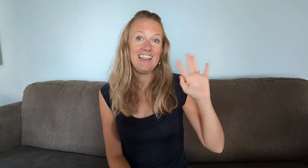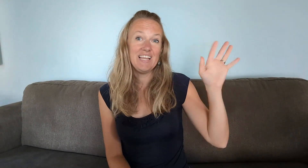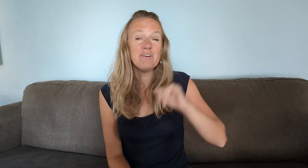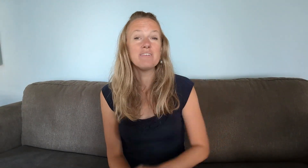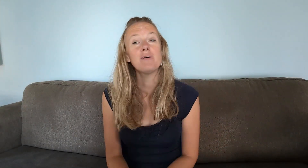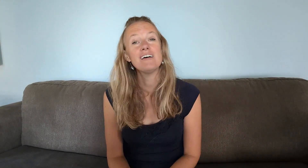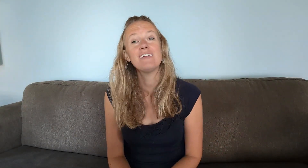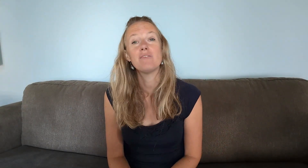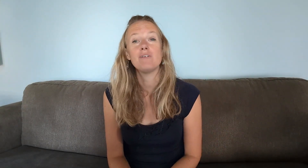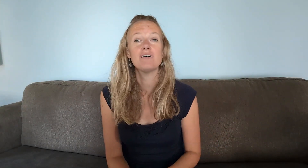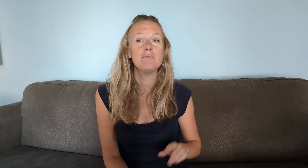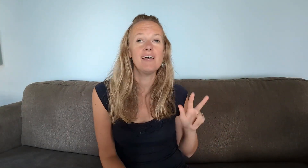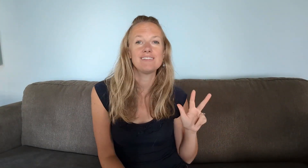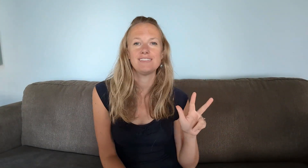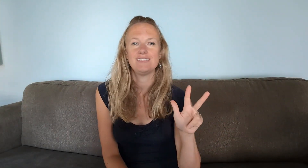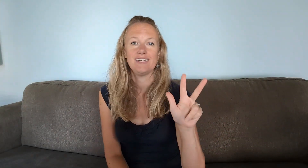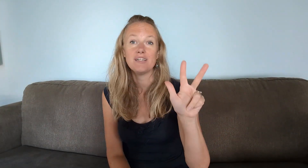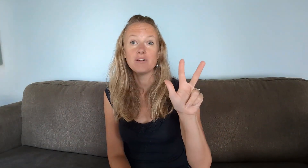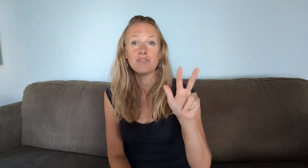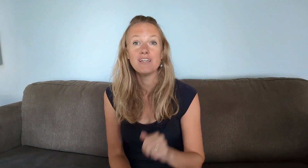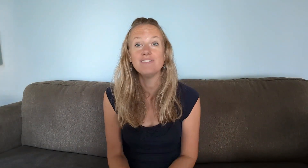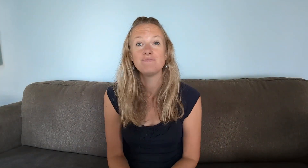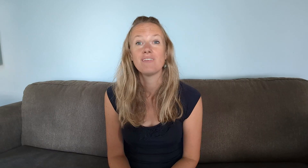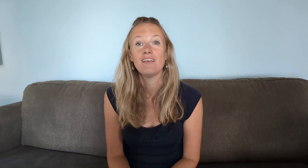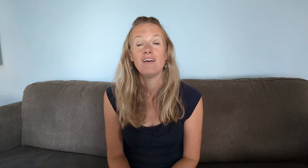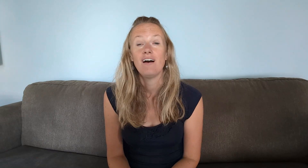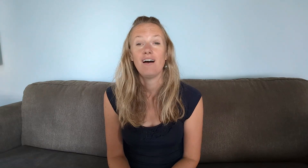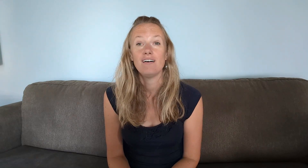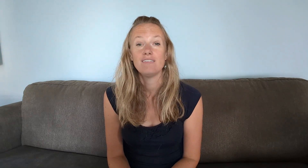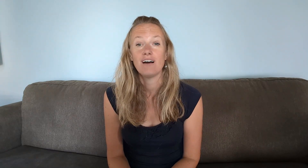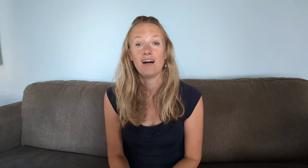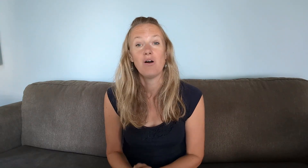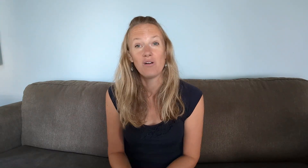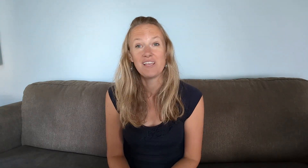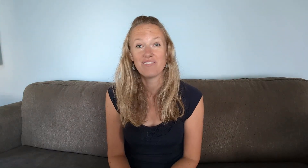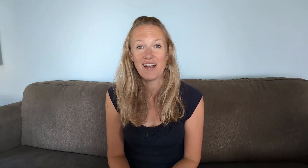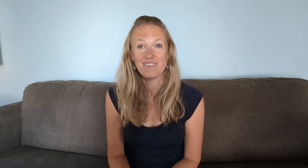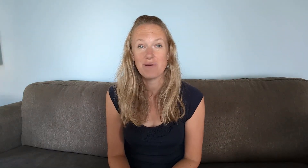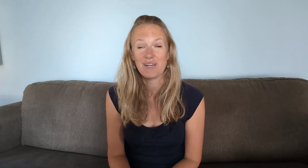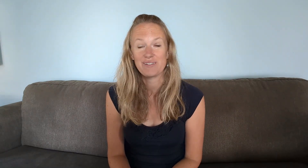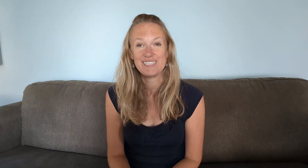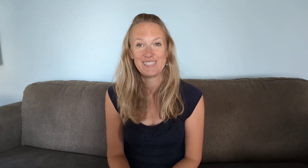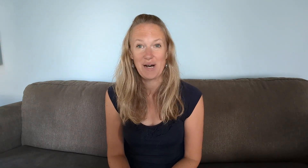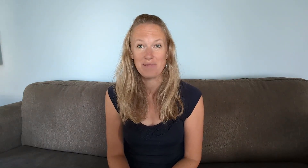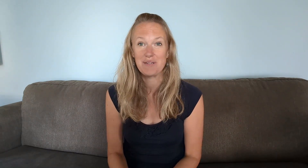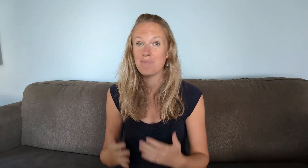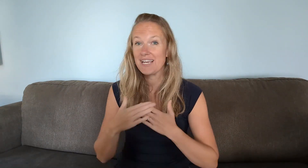Hello everyone and welcome back to day number 3 of Holy Forever by Chris Tomlin. My name